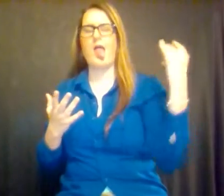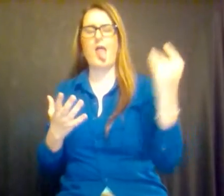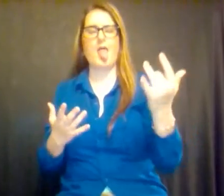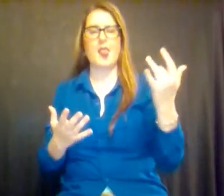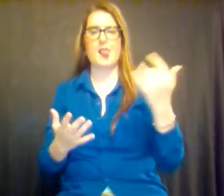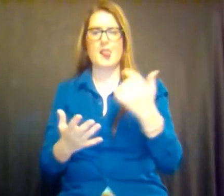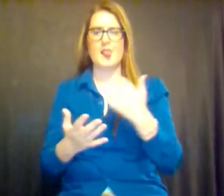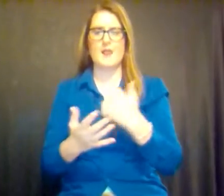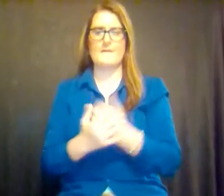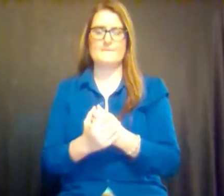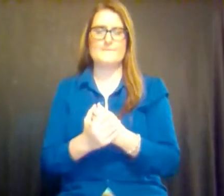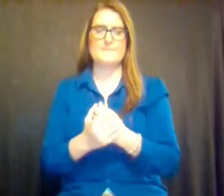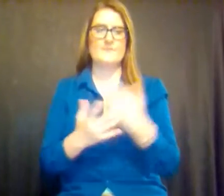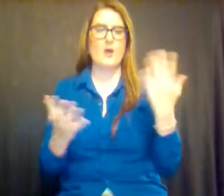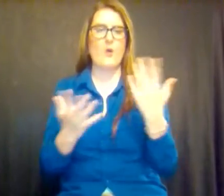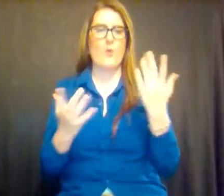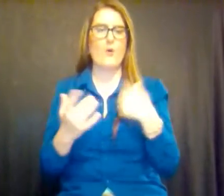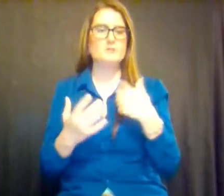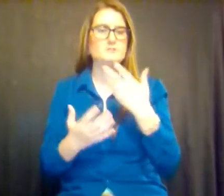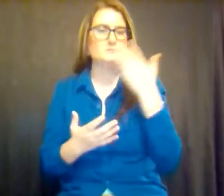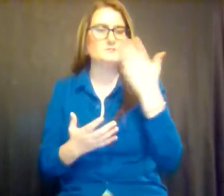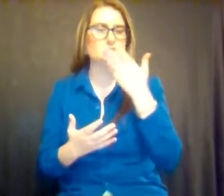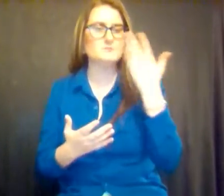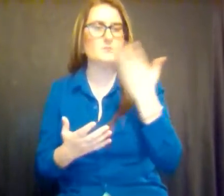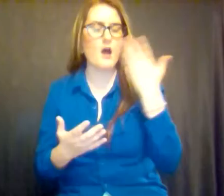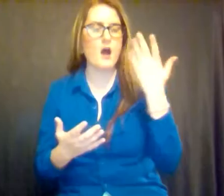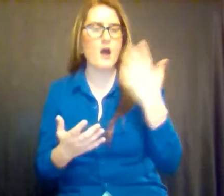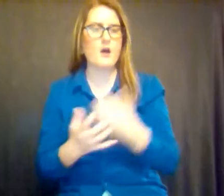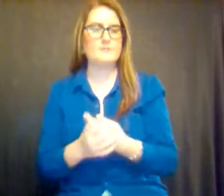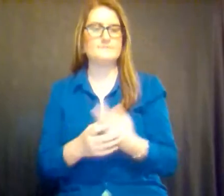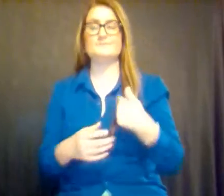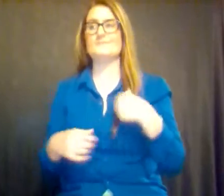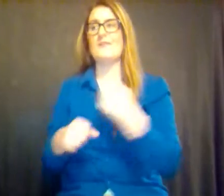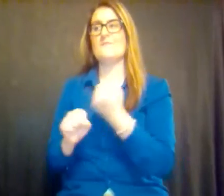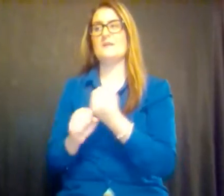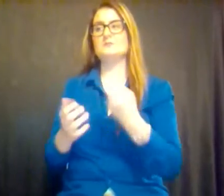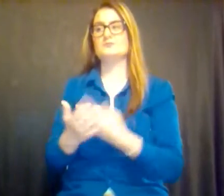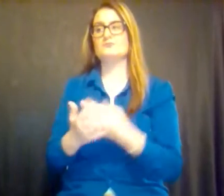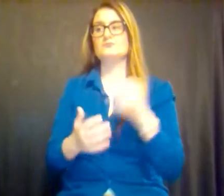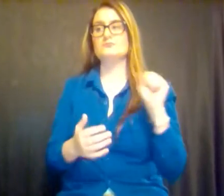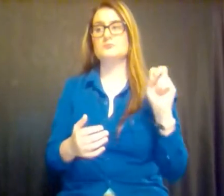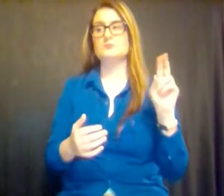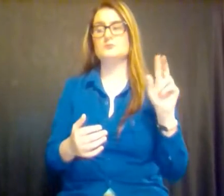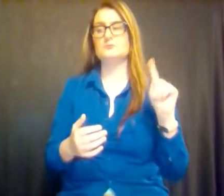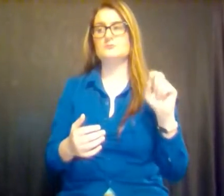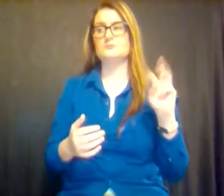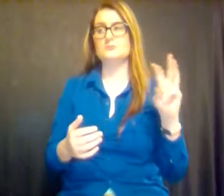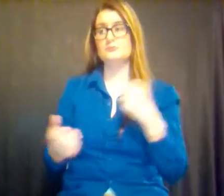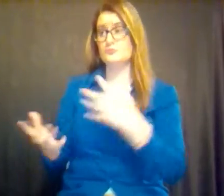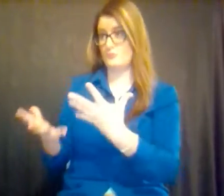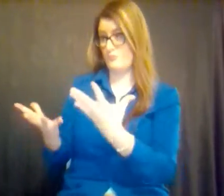What's that lovely smell? He asked. I'm making some stew, Jacob replied. Would you like some? Oh, yes,